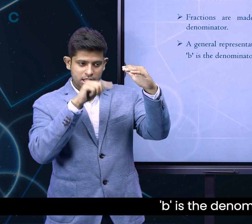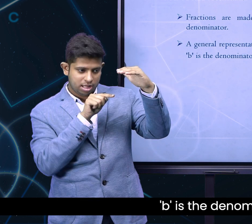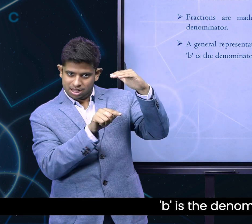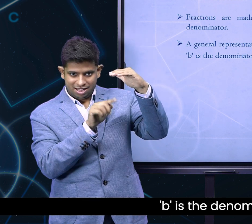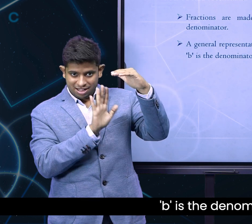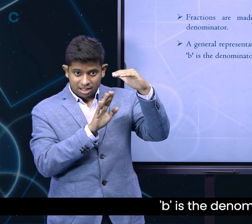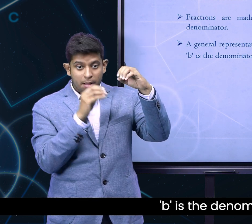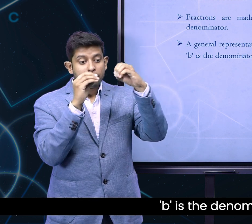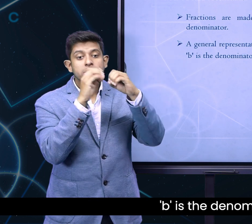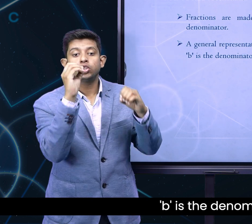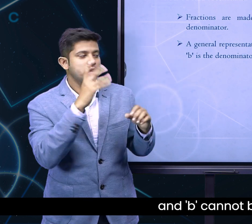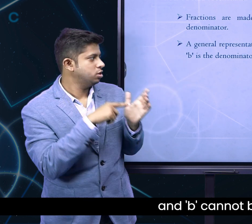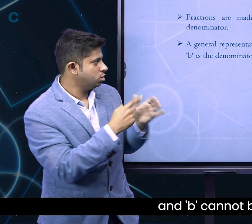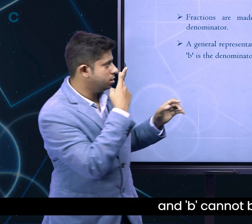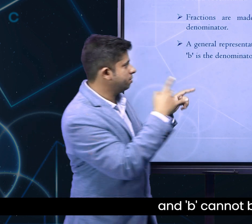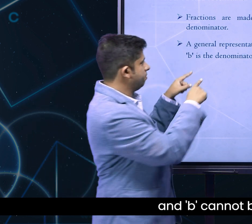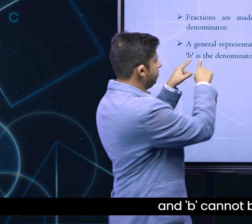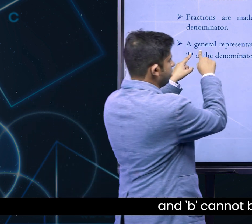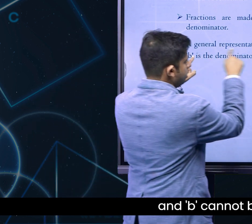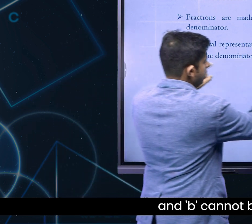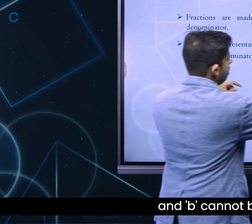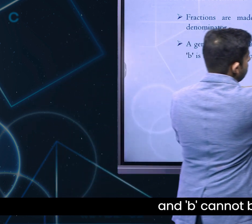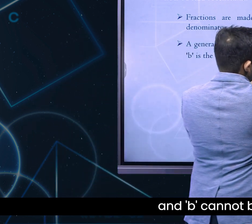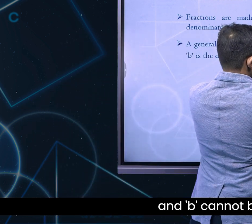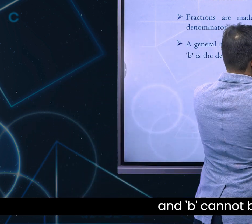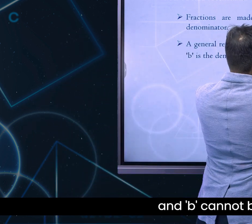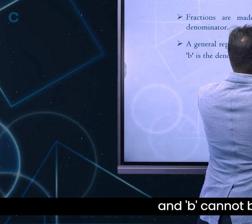b is the denominator, and b cannot be 0.